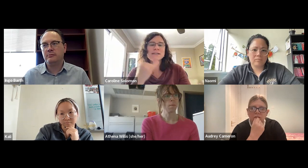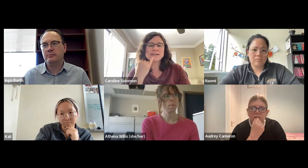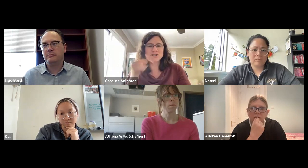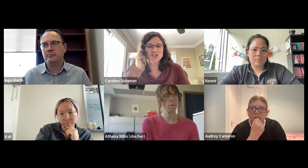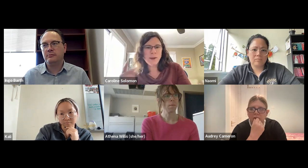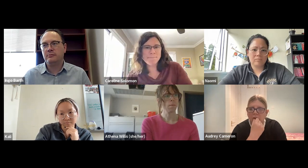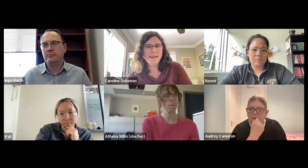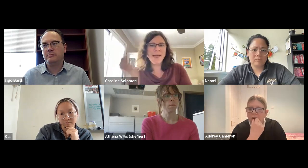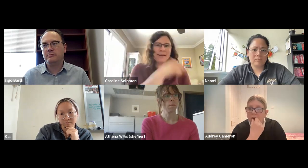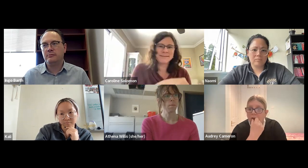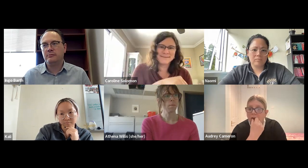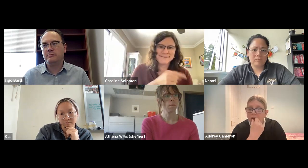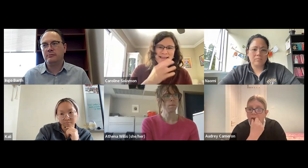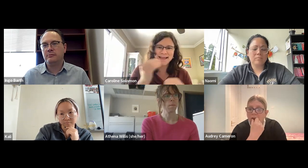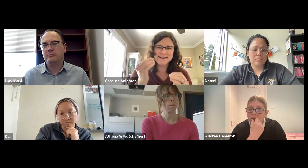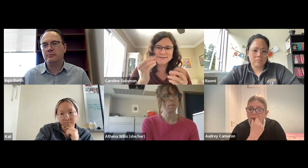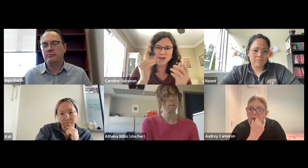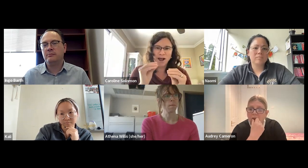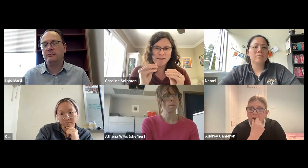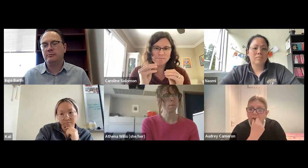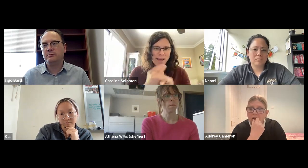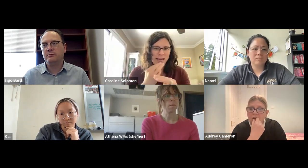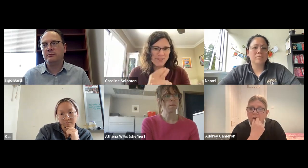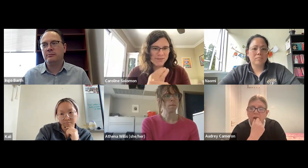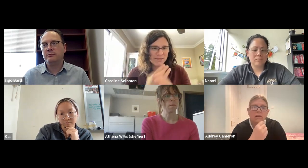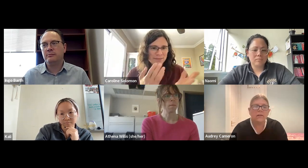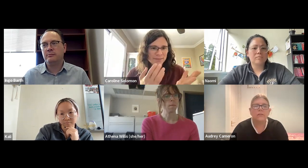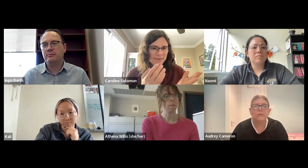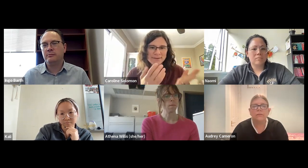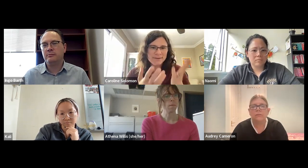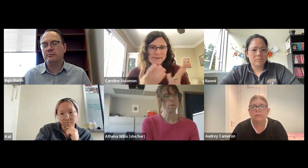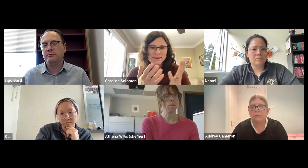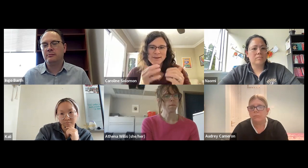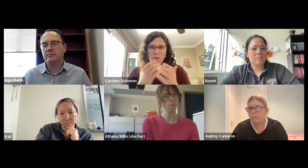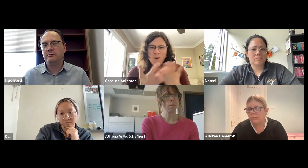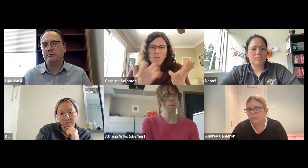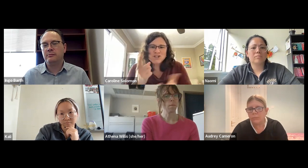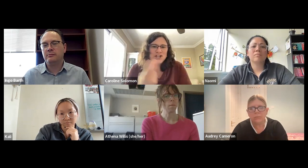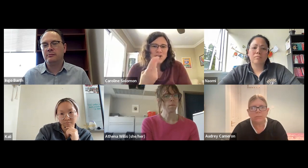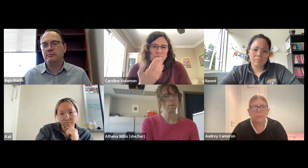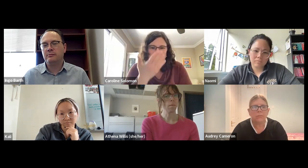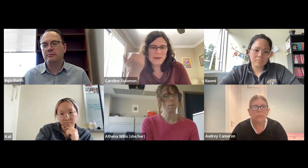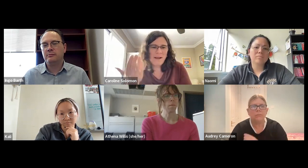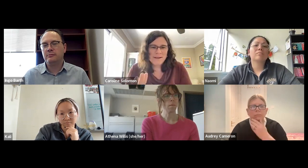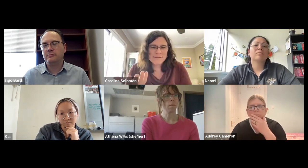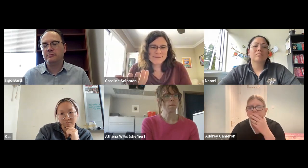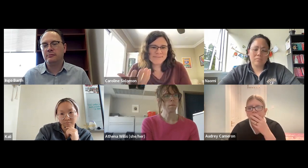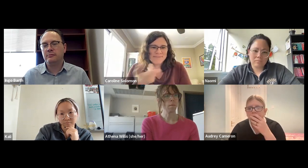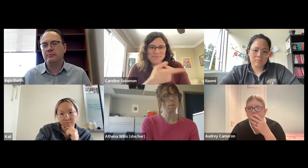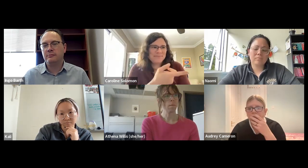Gallaudet is something that for sure they would want to learn. And then they could bring that back to their home country and start to teach that. That